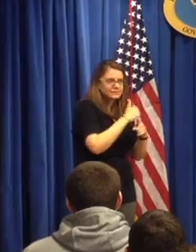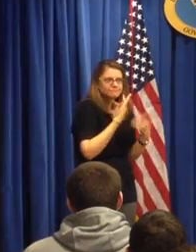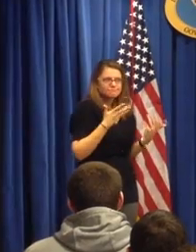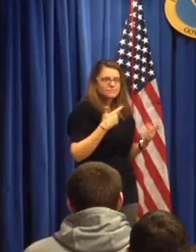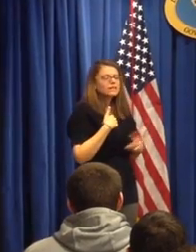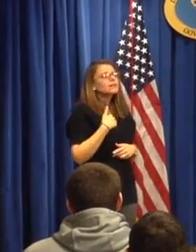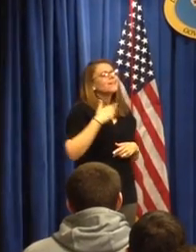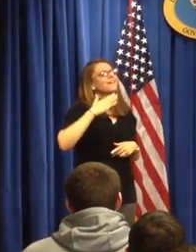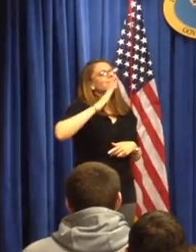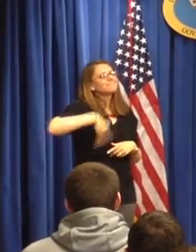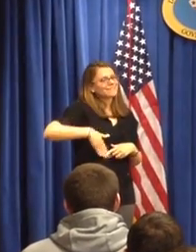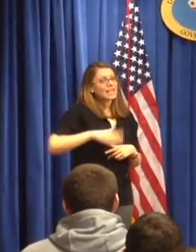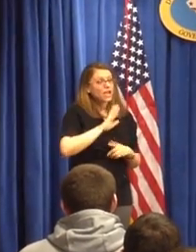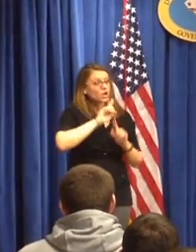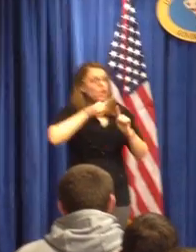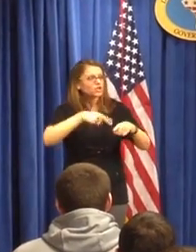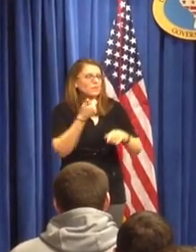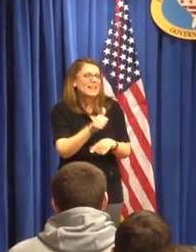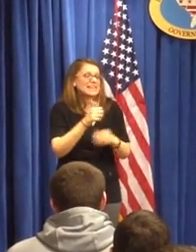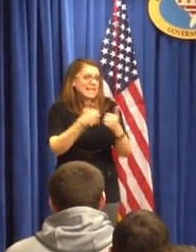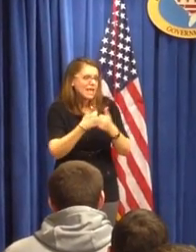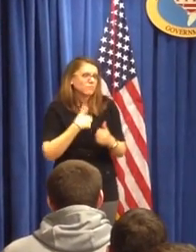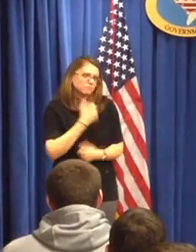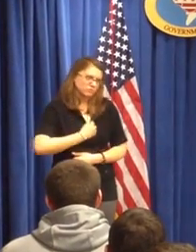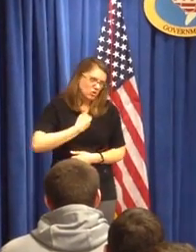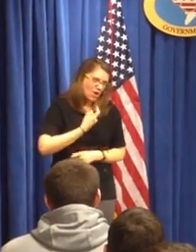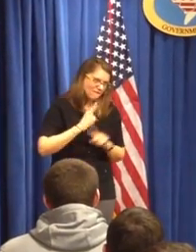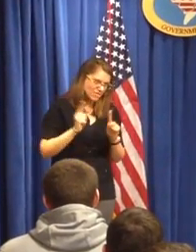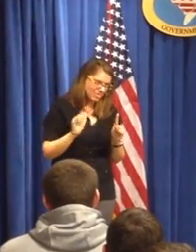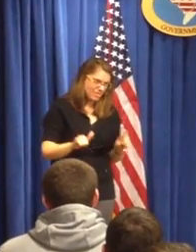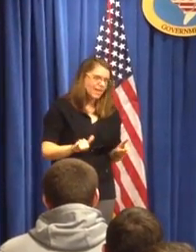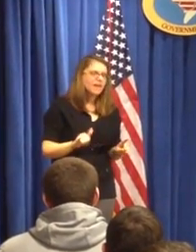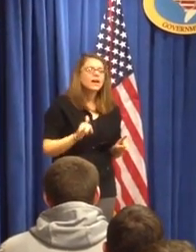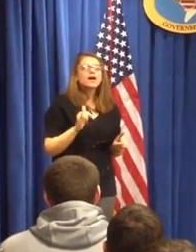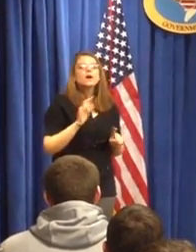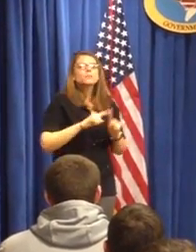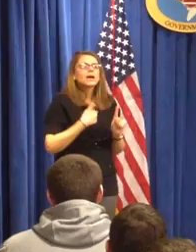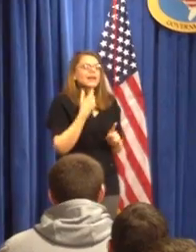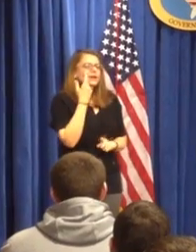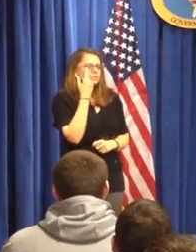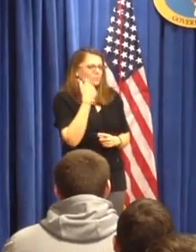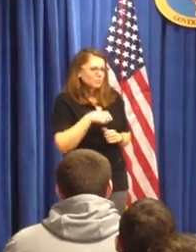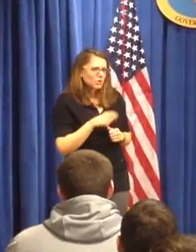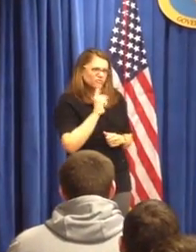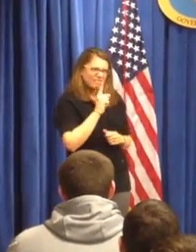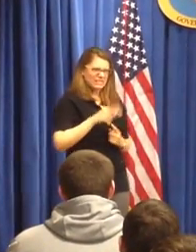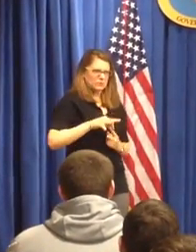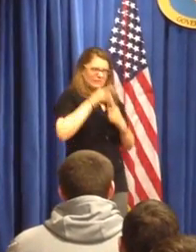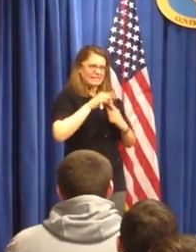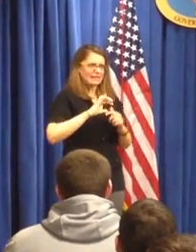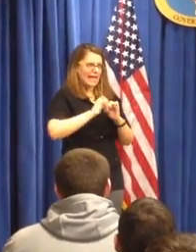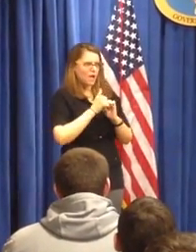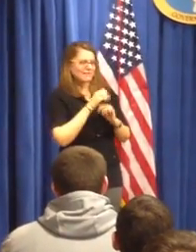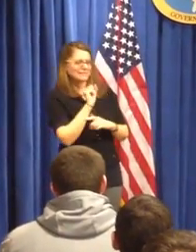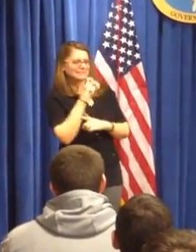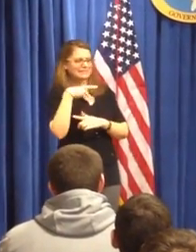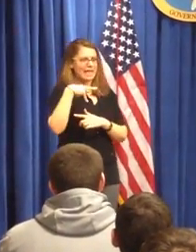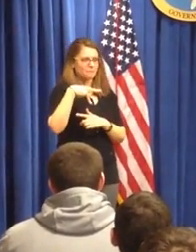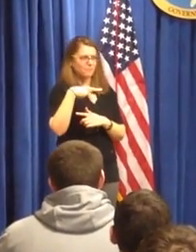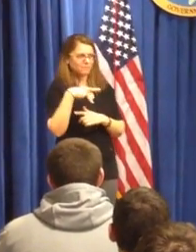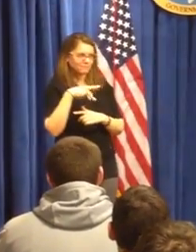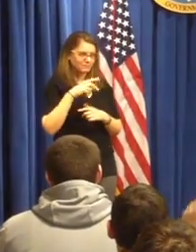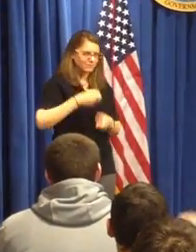been to any of the games, and I apologize for that, but I remember that it was one of the most unique ways of snapping the ball, that a drum was